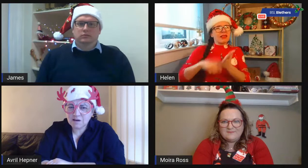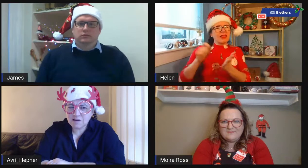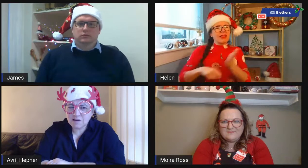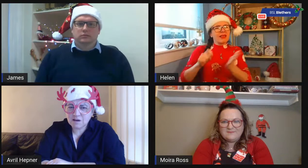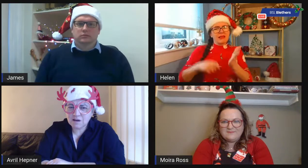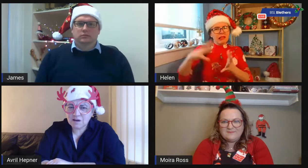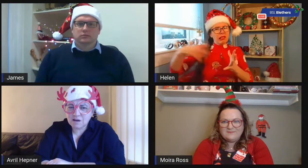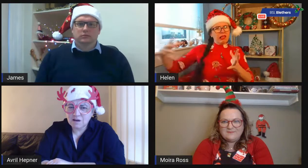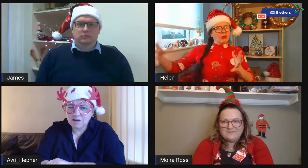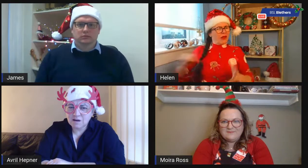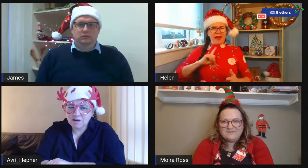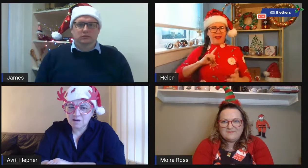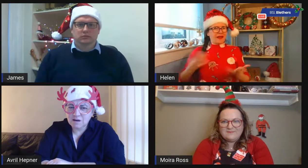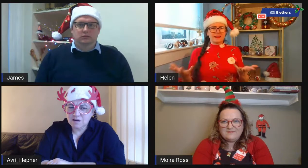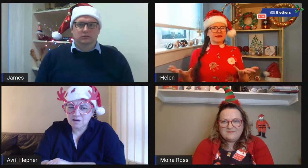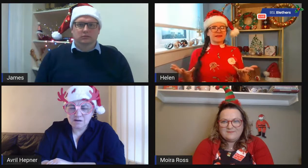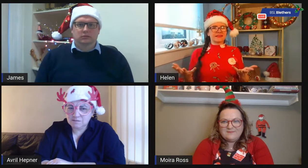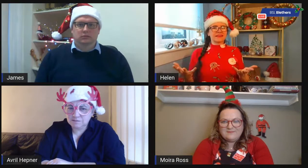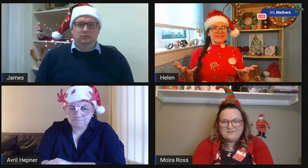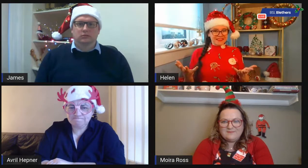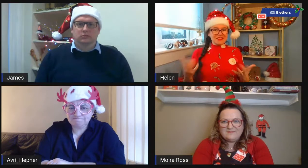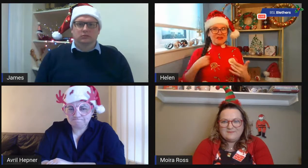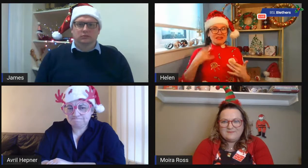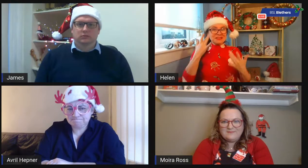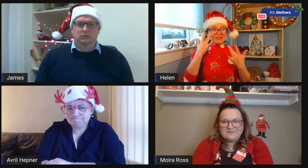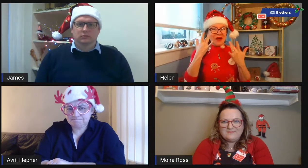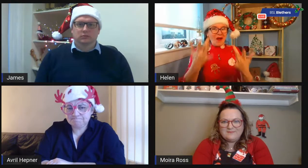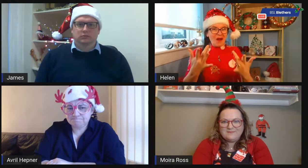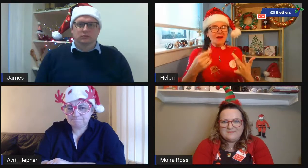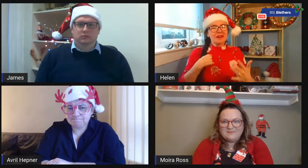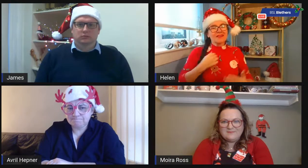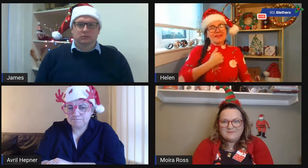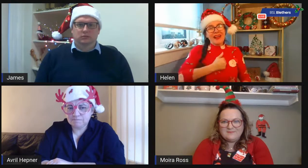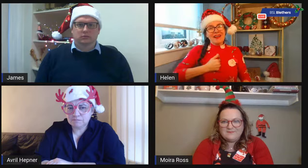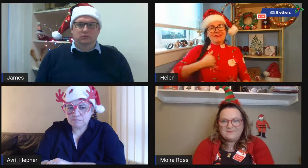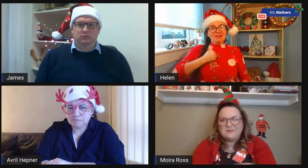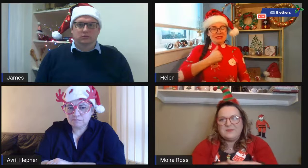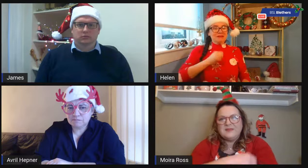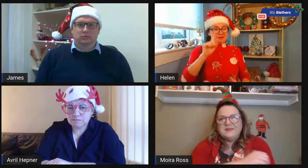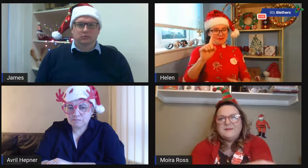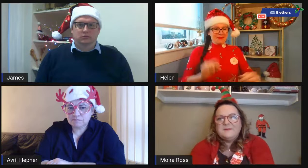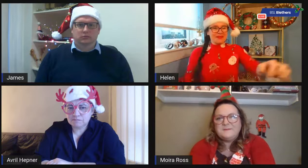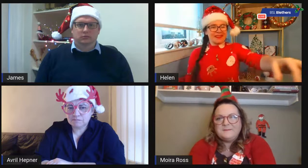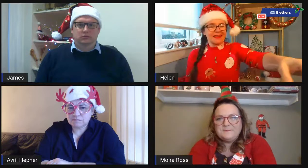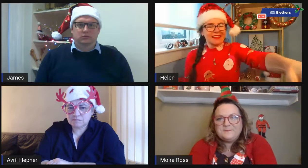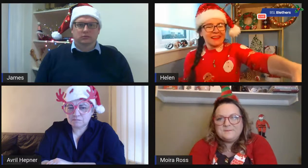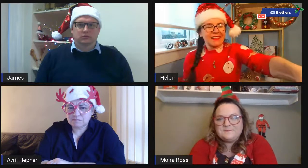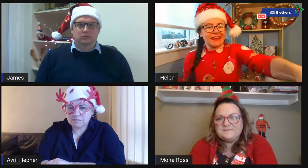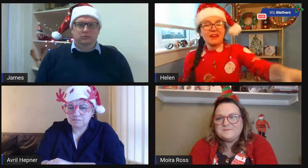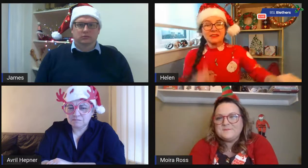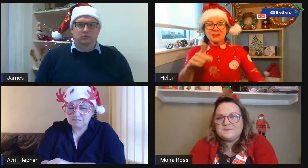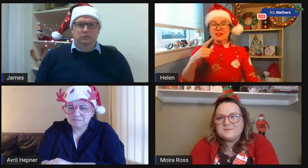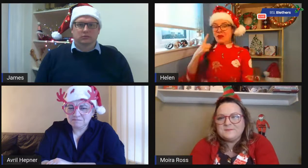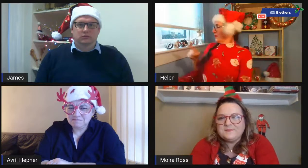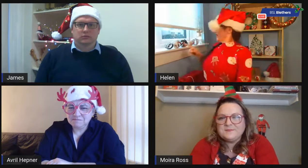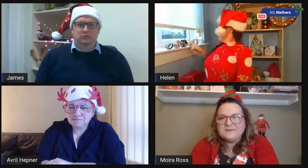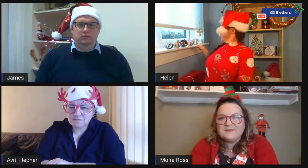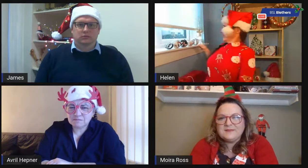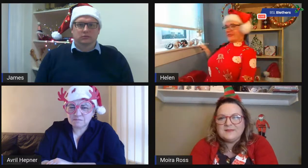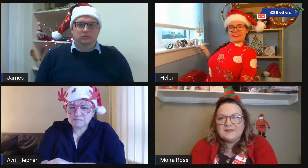how we buy Christmas things every year, but we should be keeping them. So I want to show you some of my